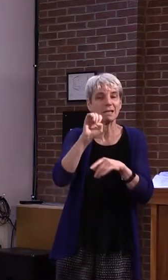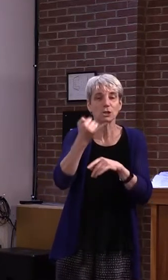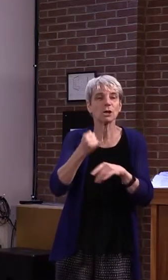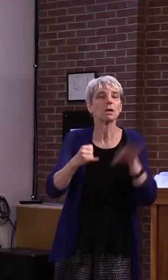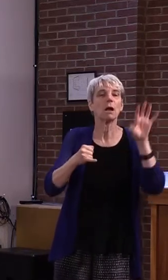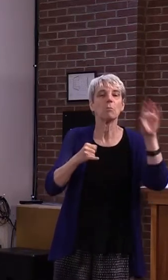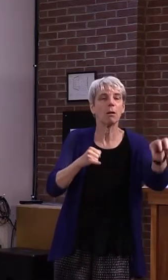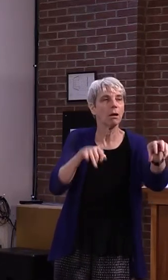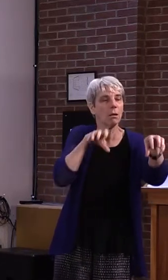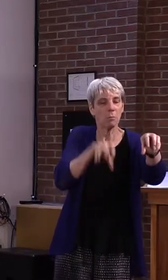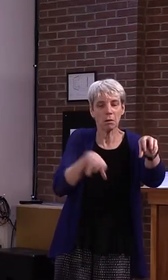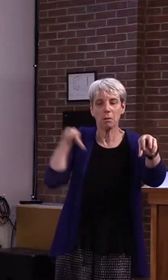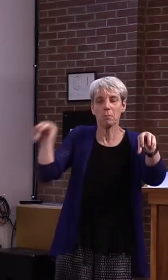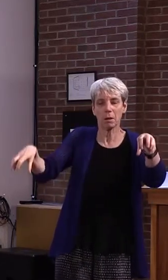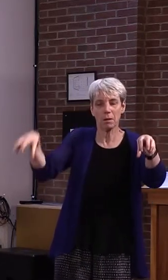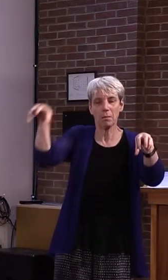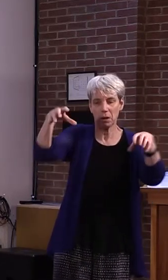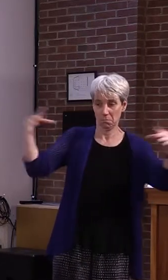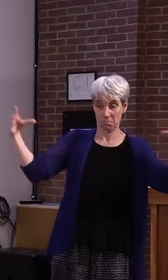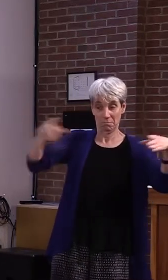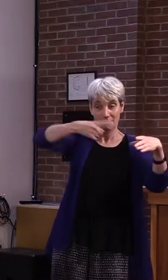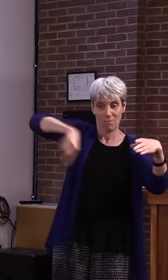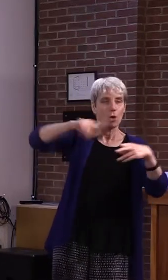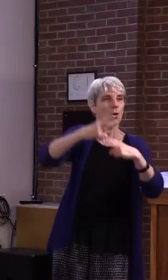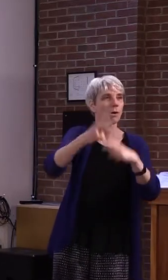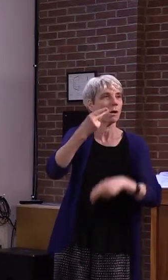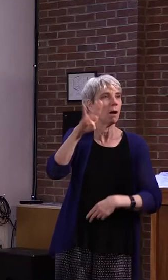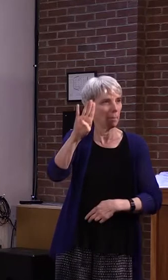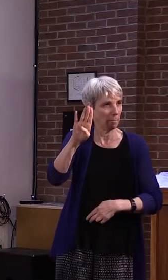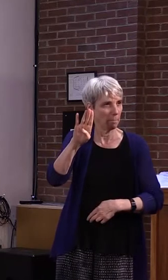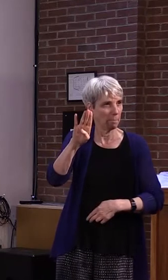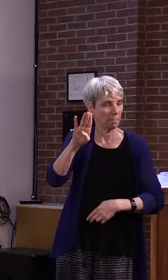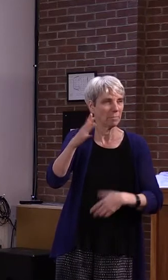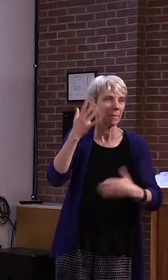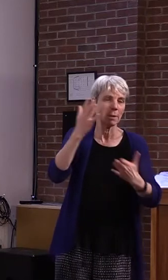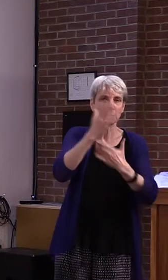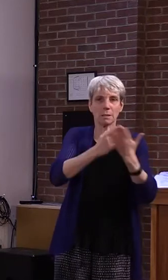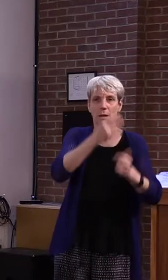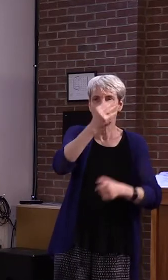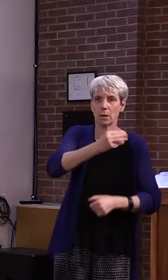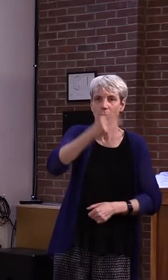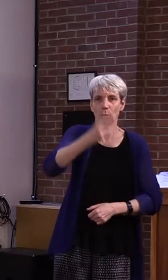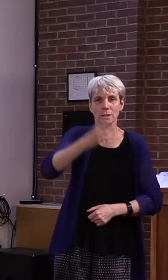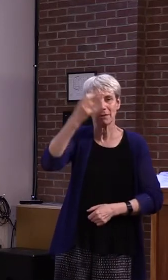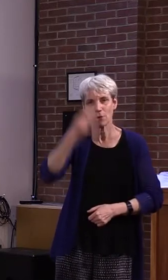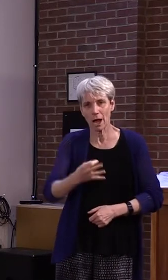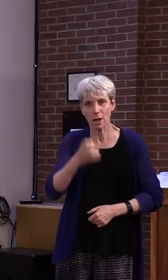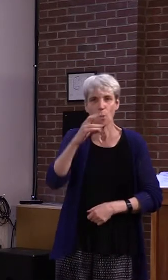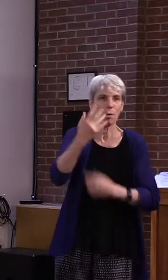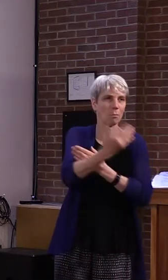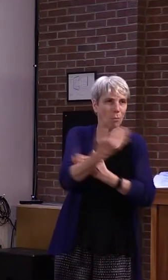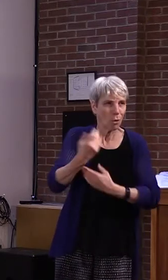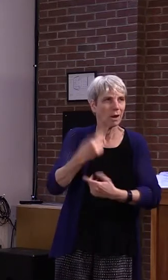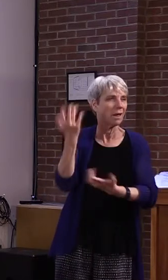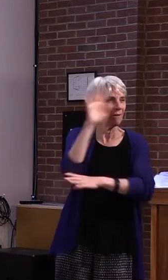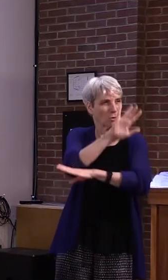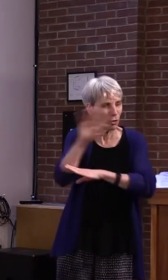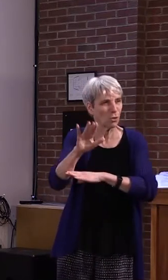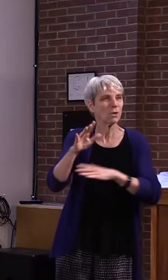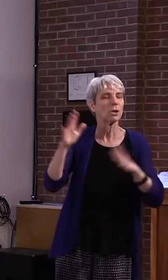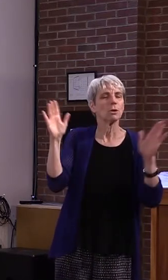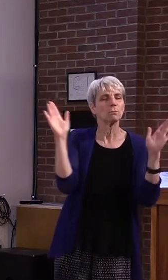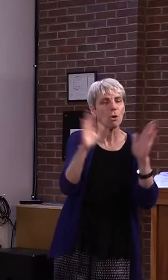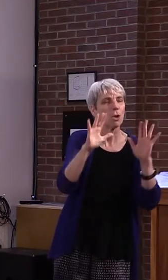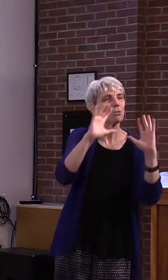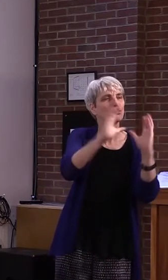multiple times during multiple days. So it will be spread out, and we'll keep sort of the smaller